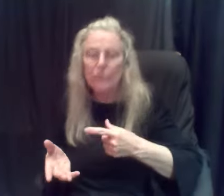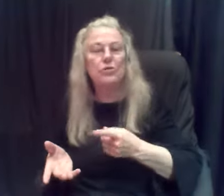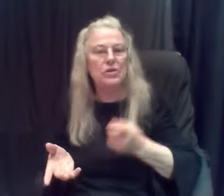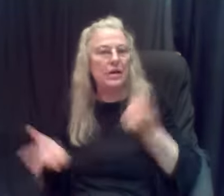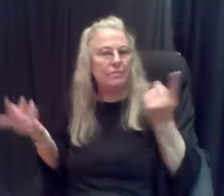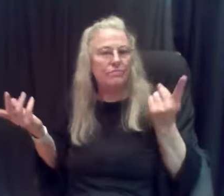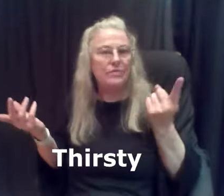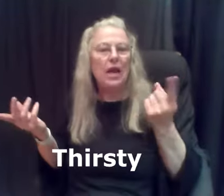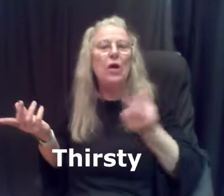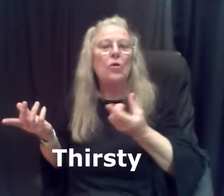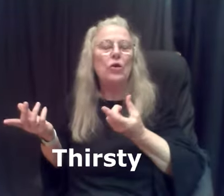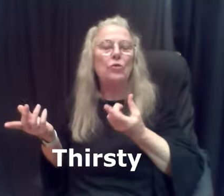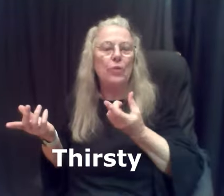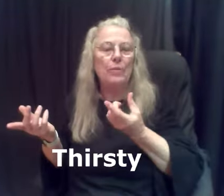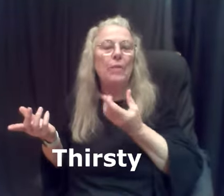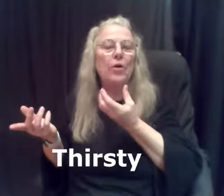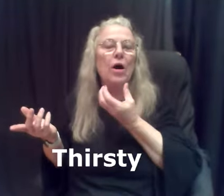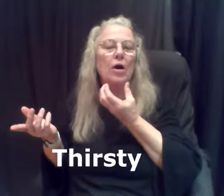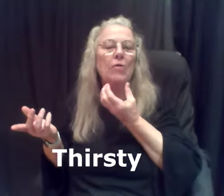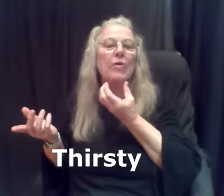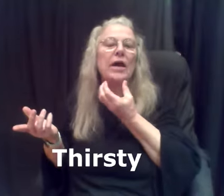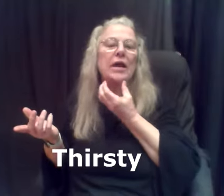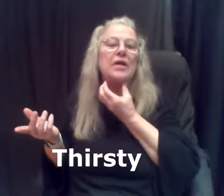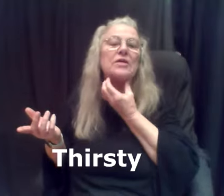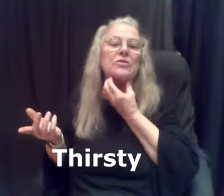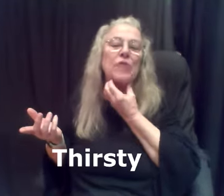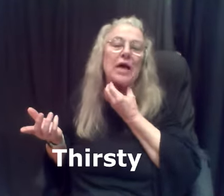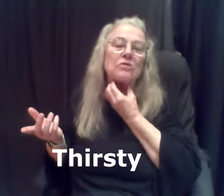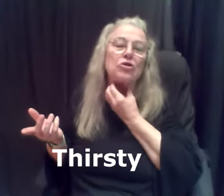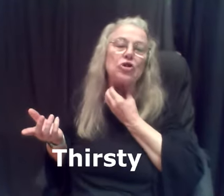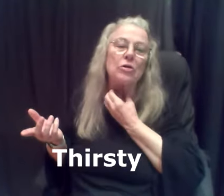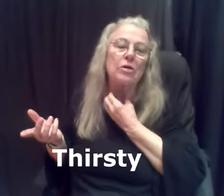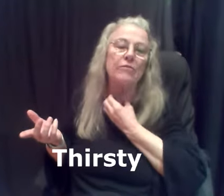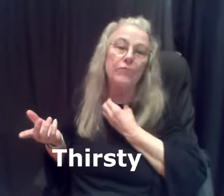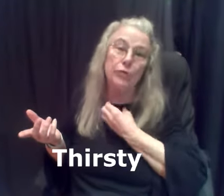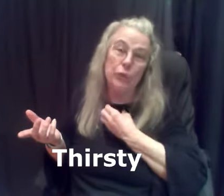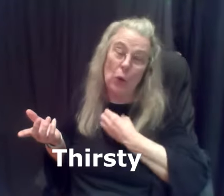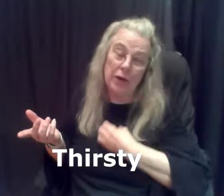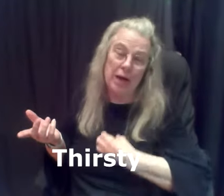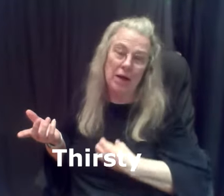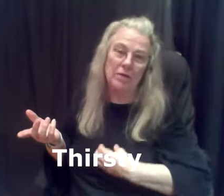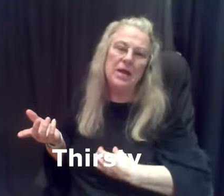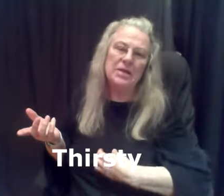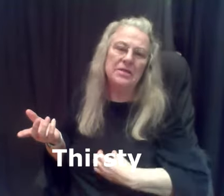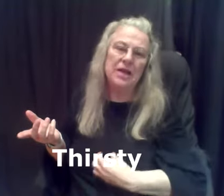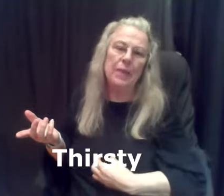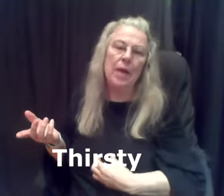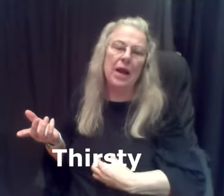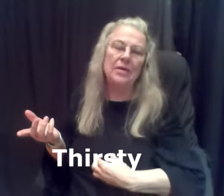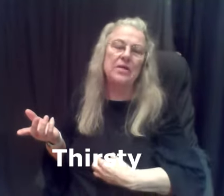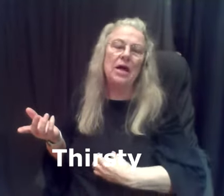Thirsty. You remember hungry is that chunk of food going down, same as